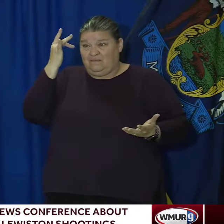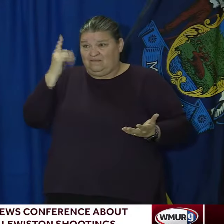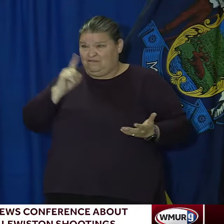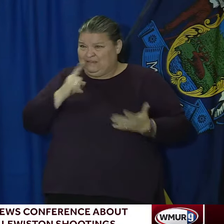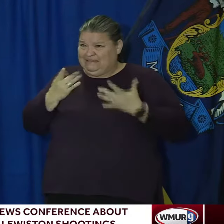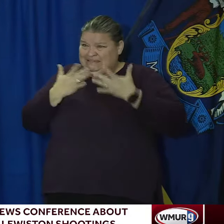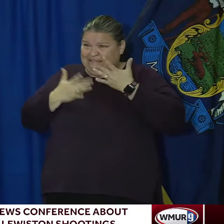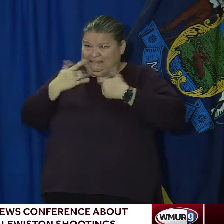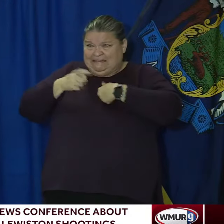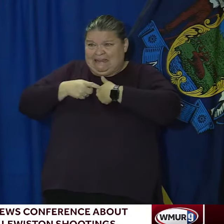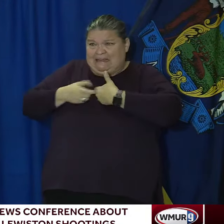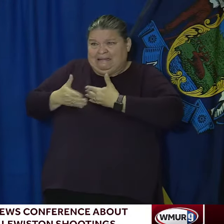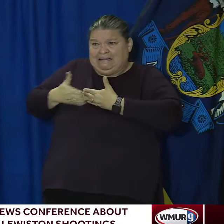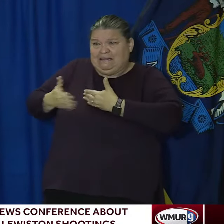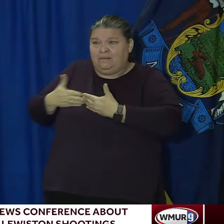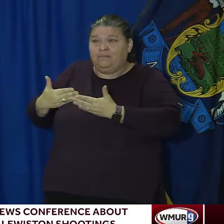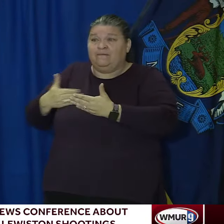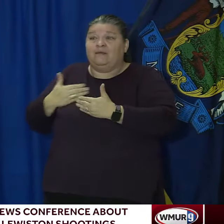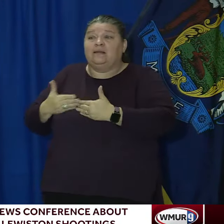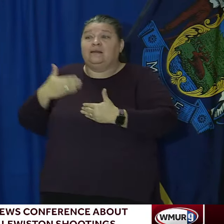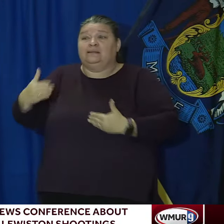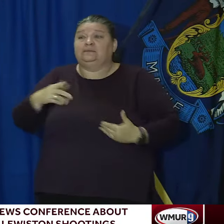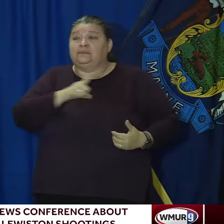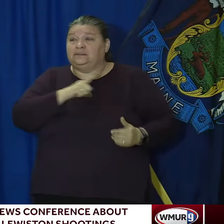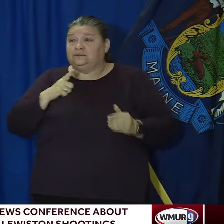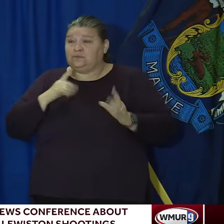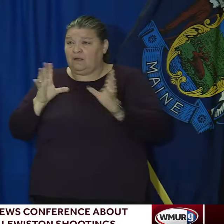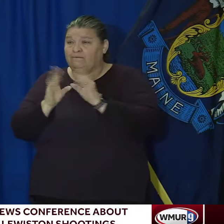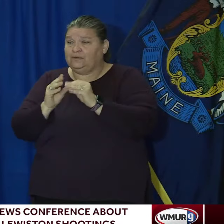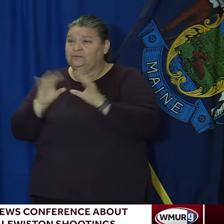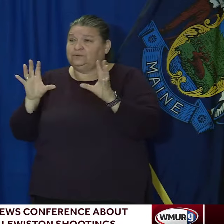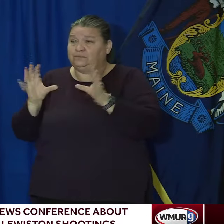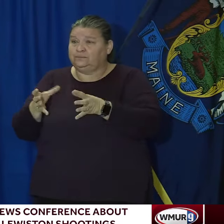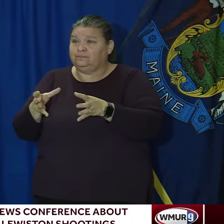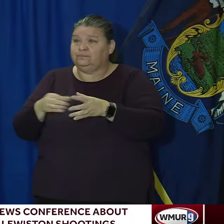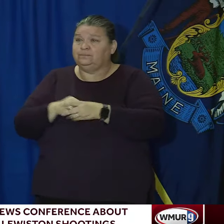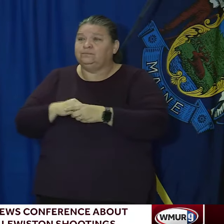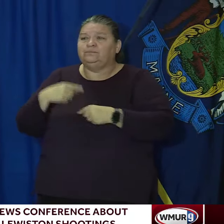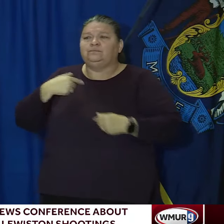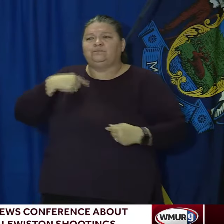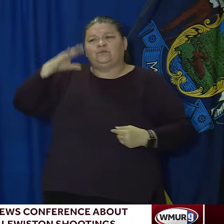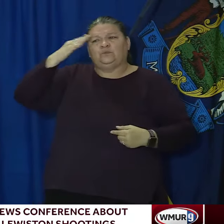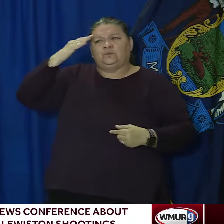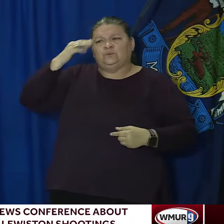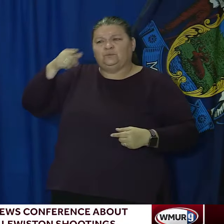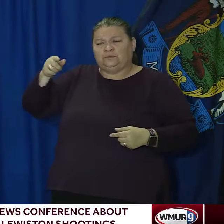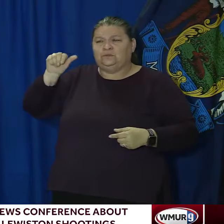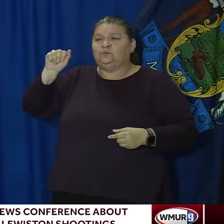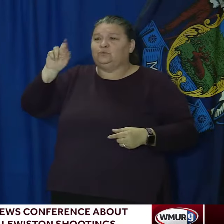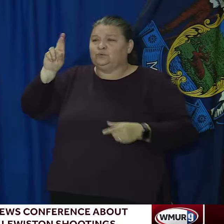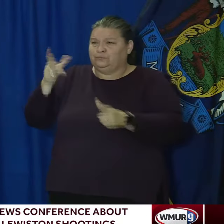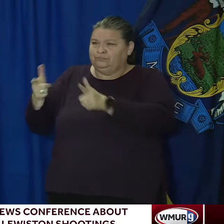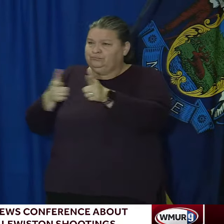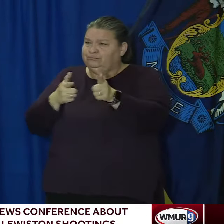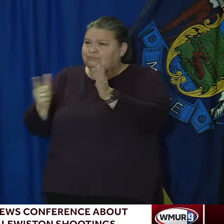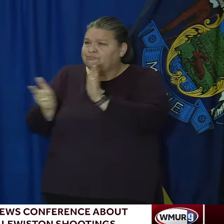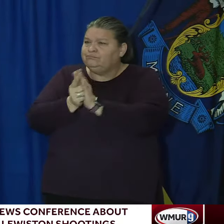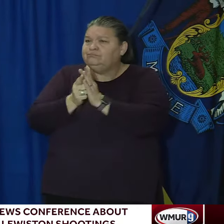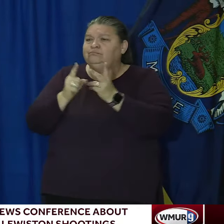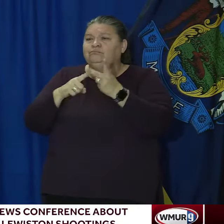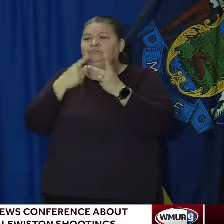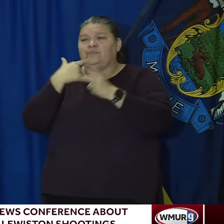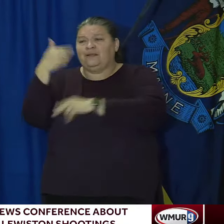session? And I guess some ideas, too, have been floated already, like the assault style weapons ban or red flag.